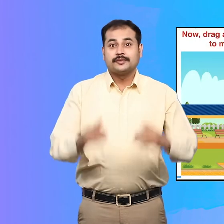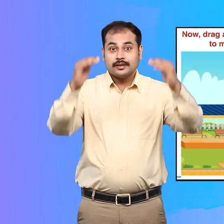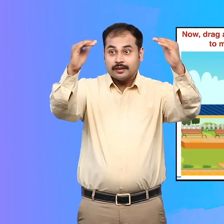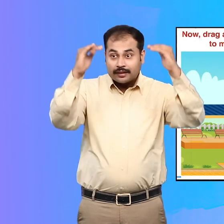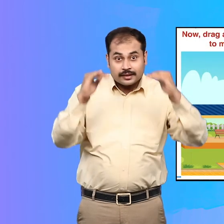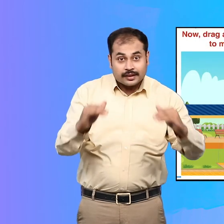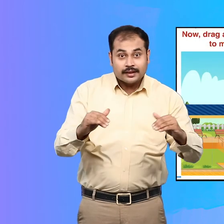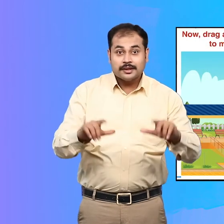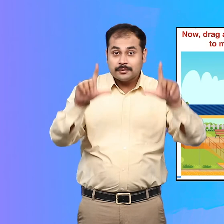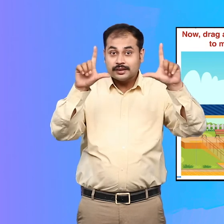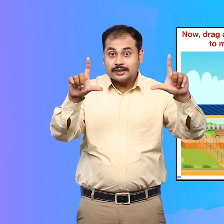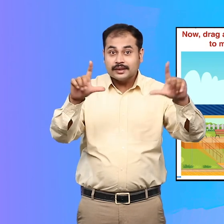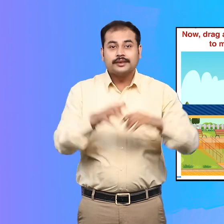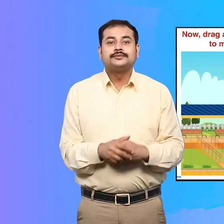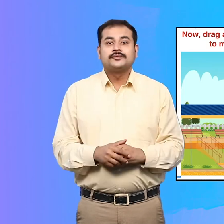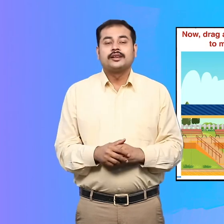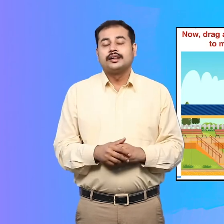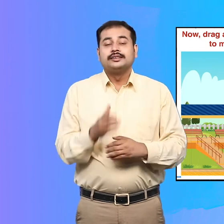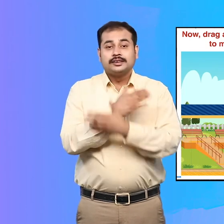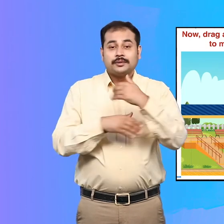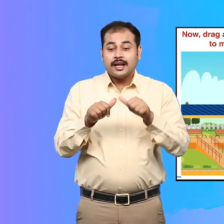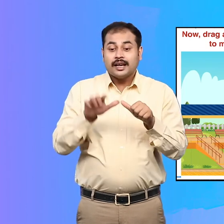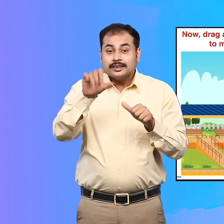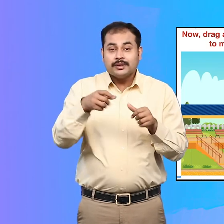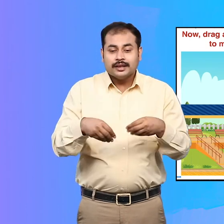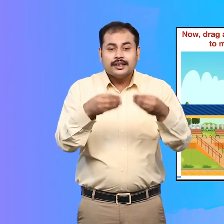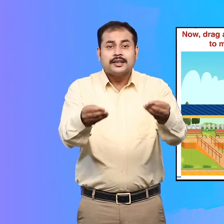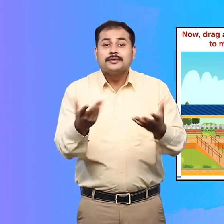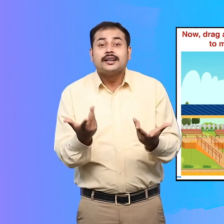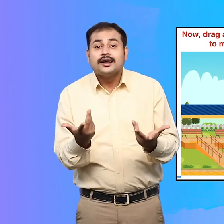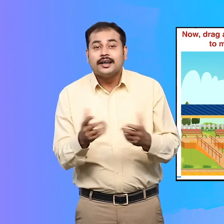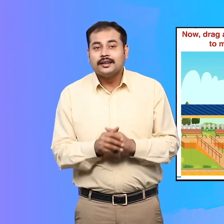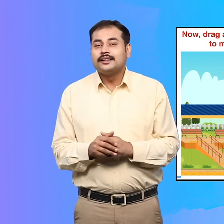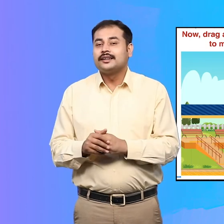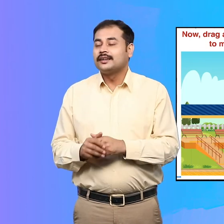Now, drag and drop the various accessibility features at the correct locations